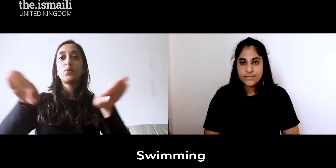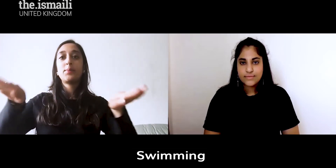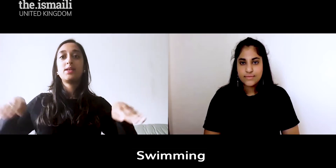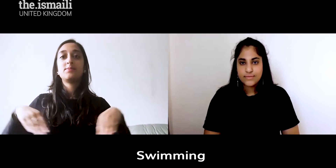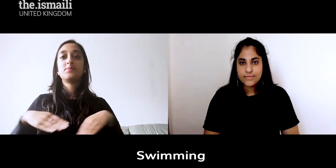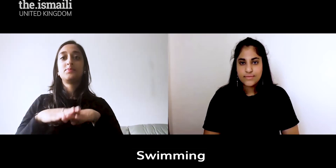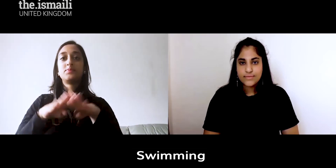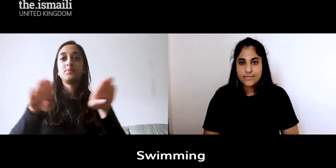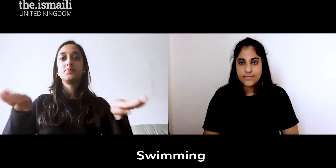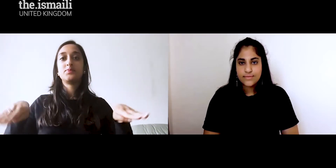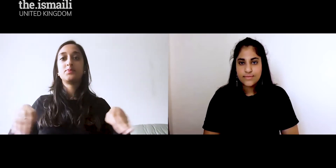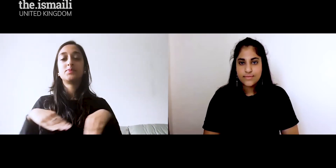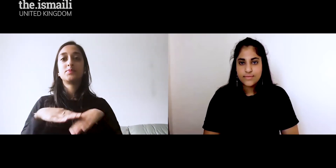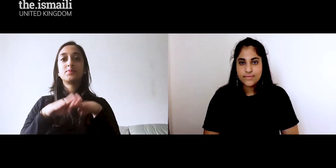Swimming.